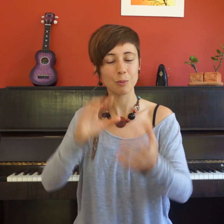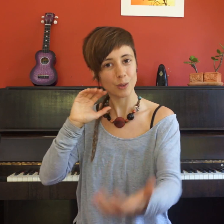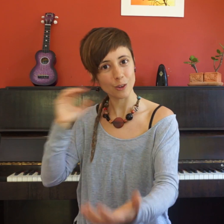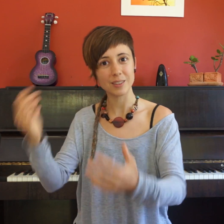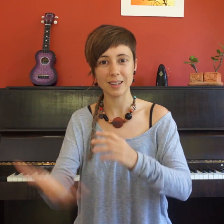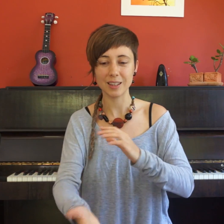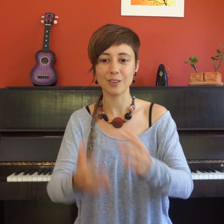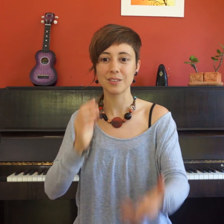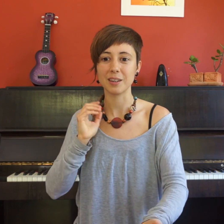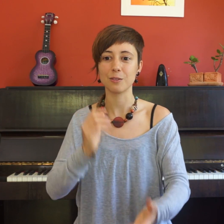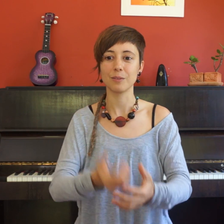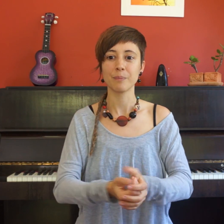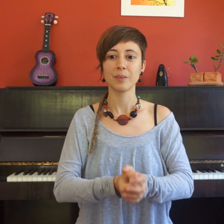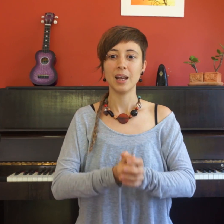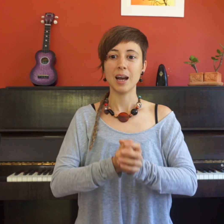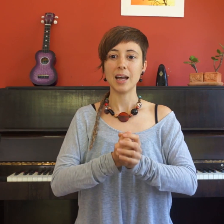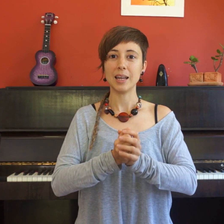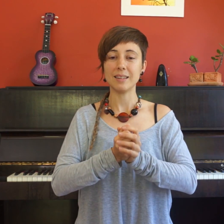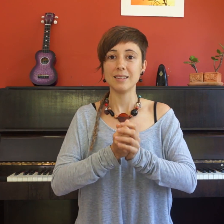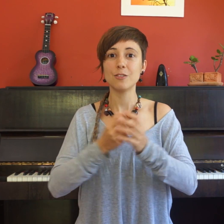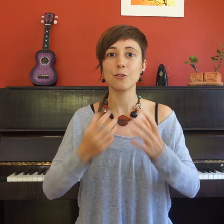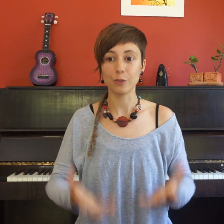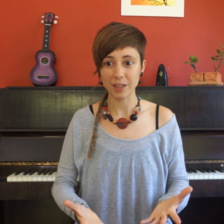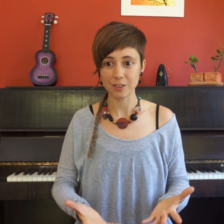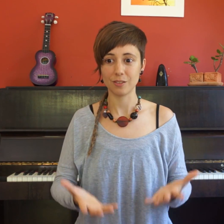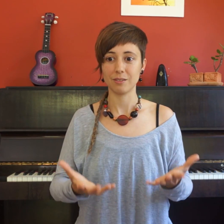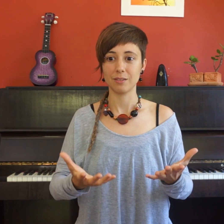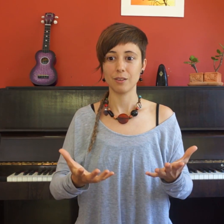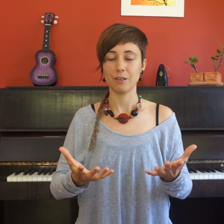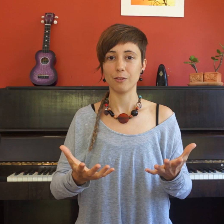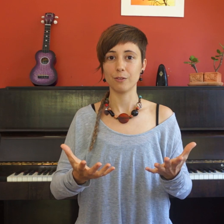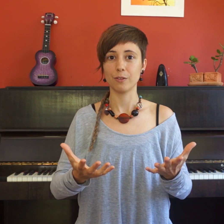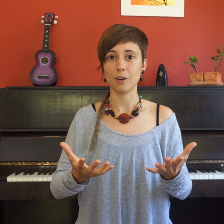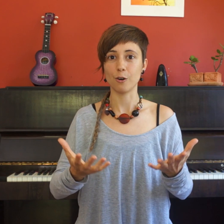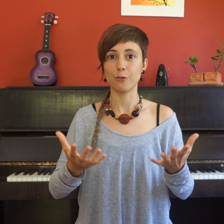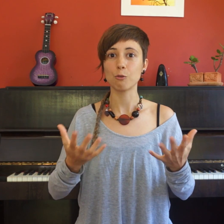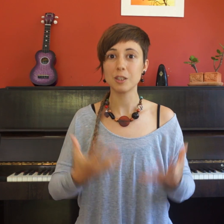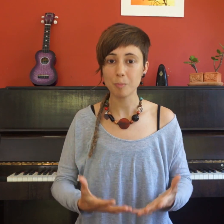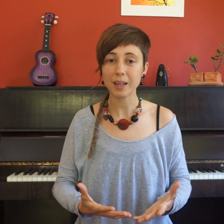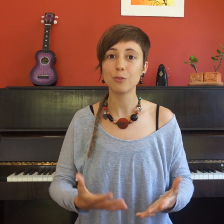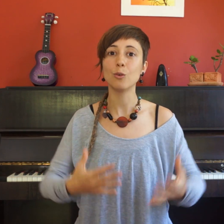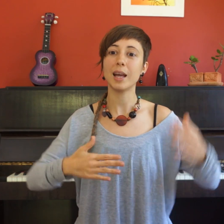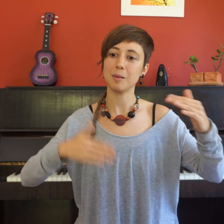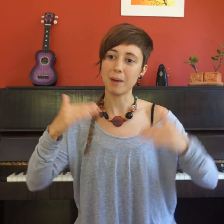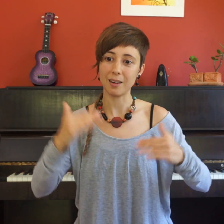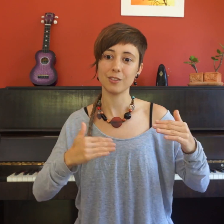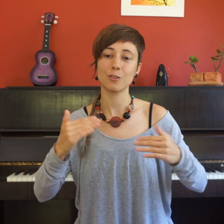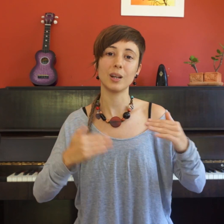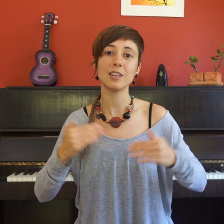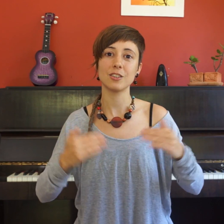between her daddy and herself. And this is the foundation of a respectful and balanced